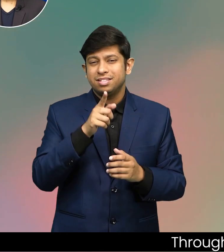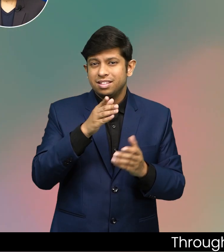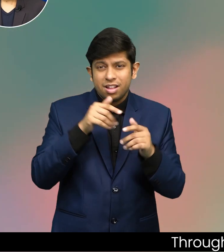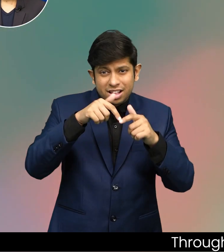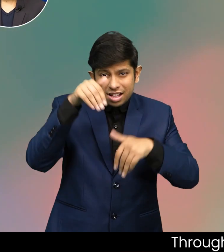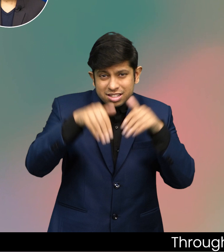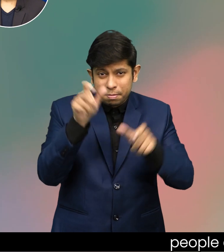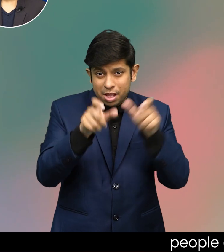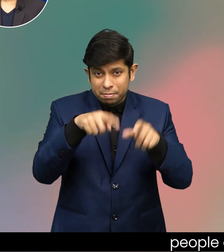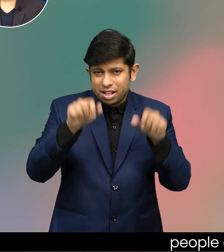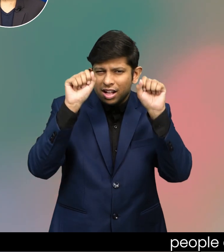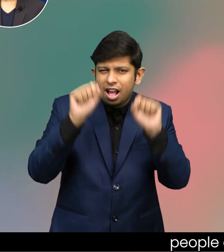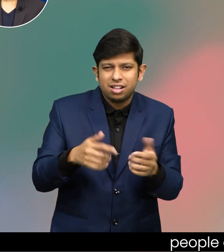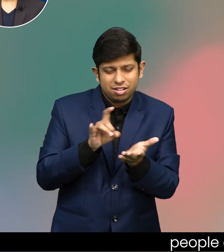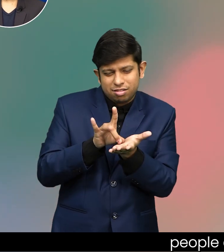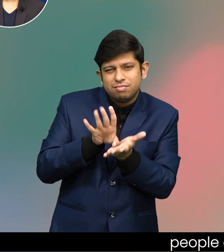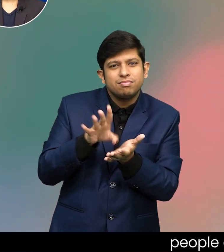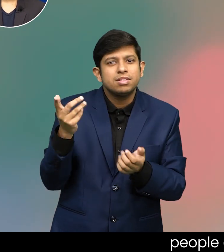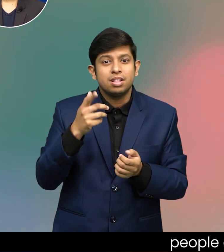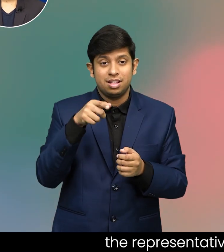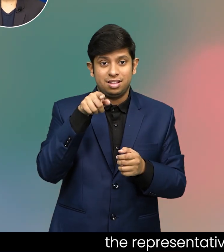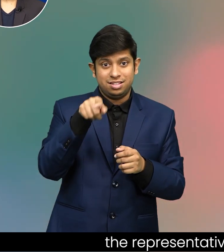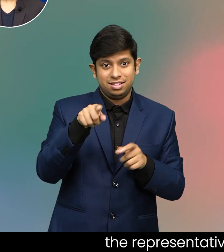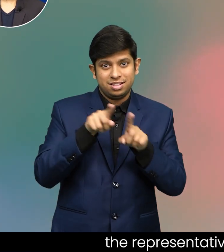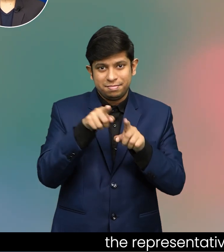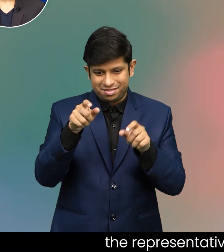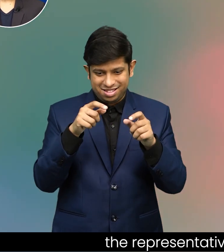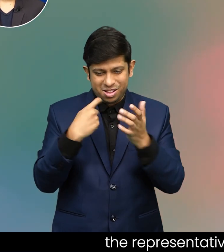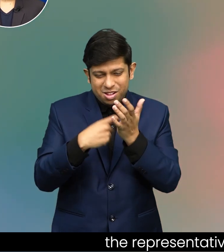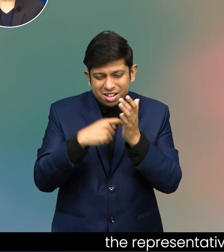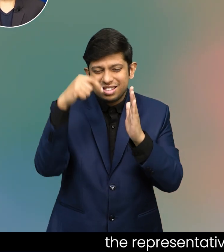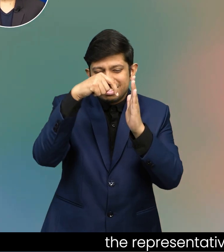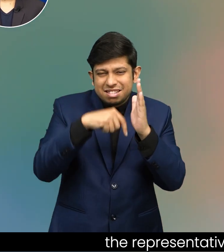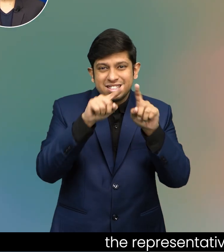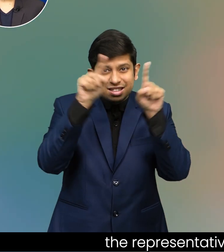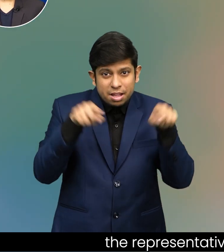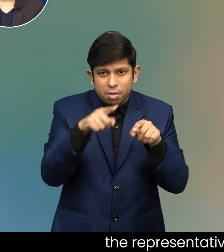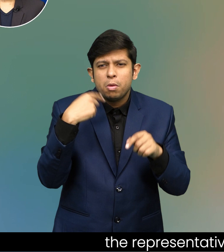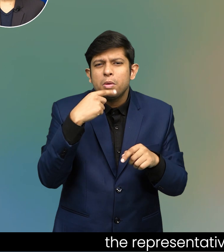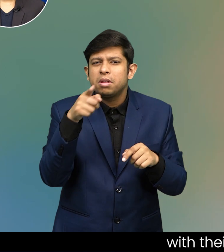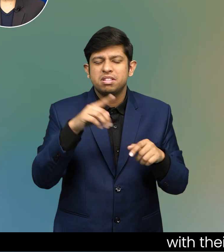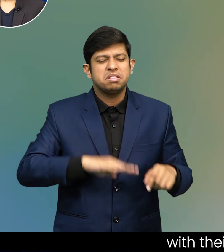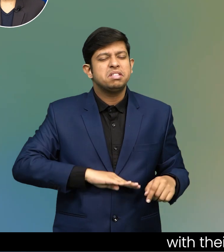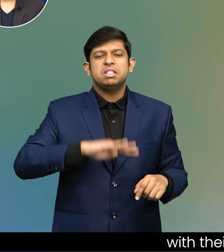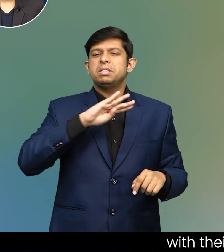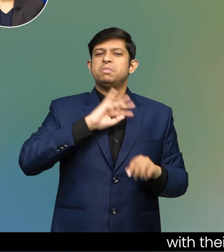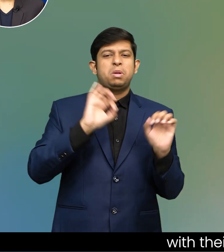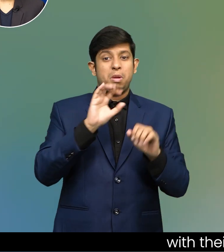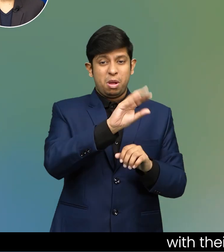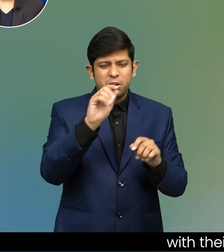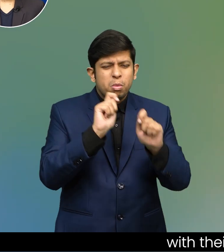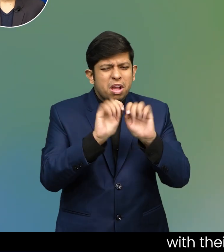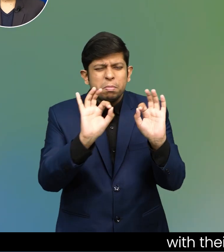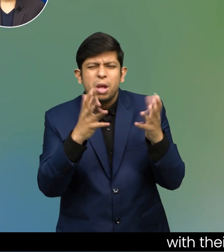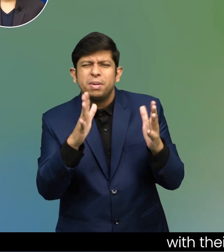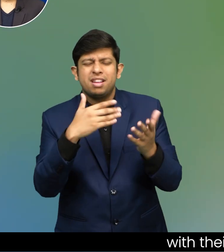the elections, people can also reject the representatives who are not satisfied with their